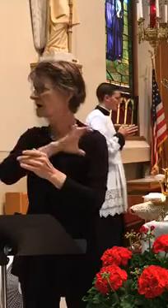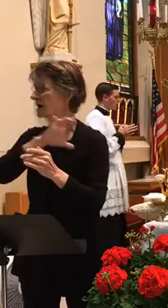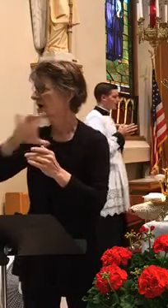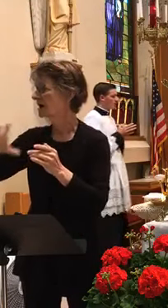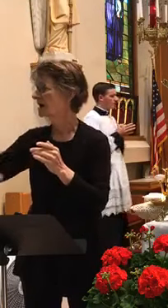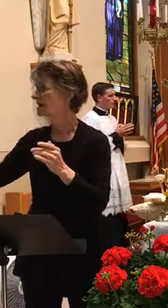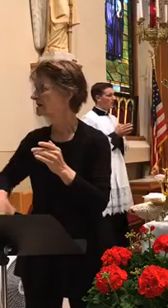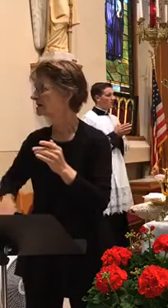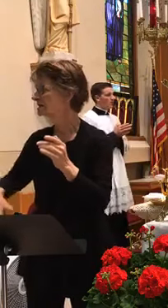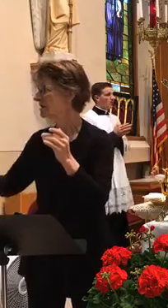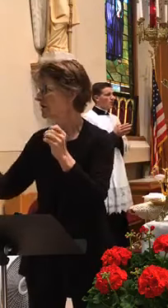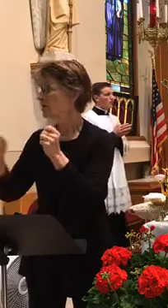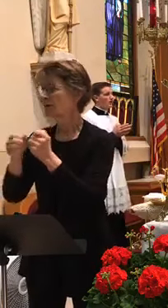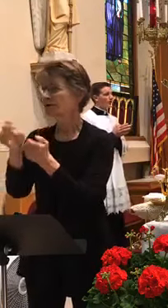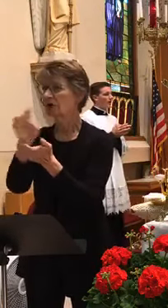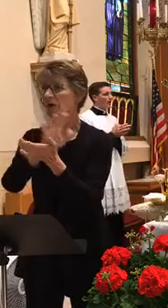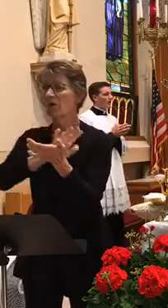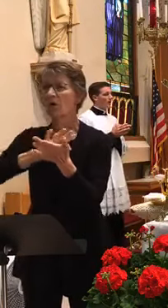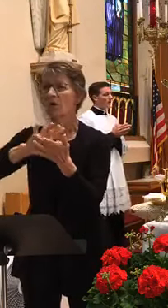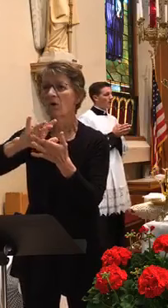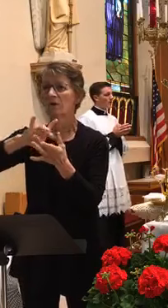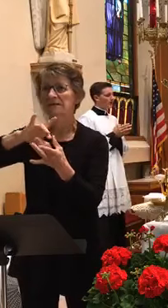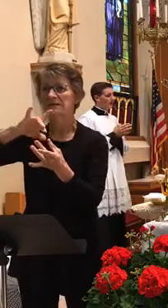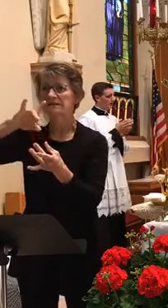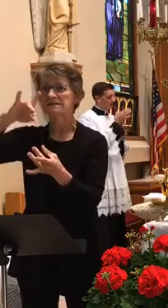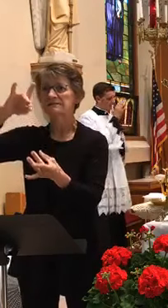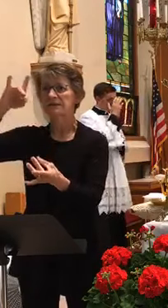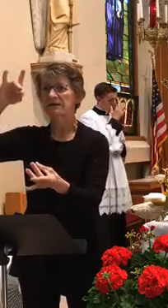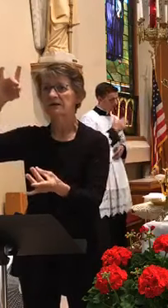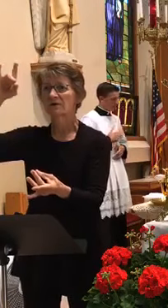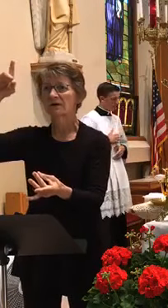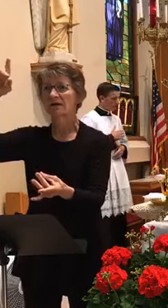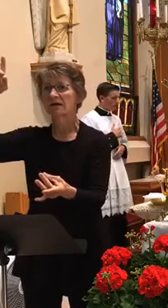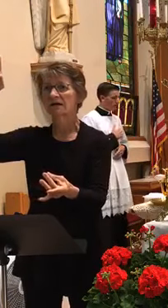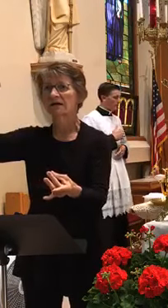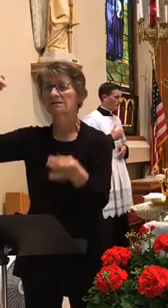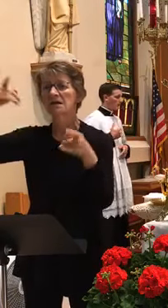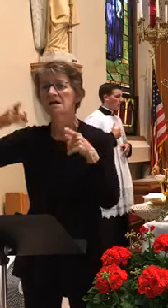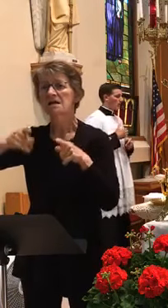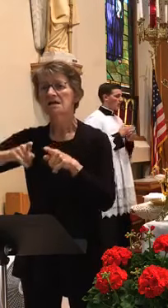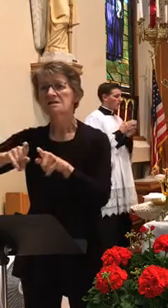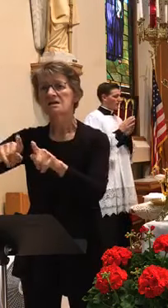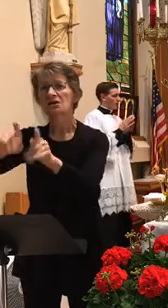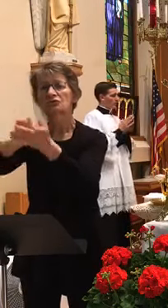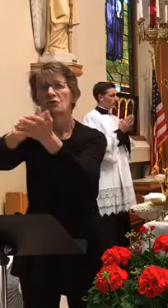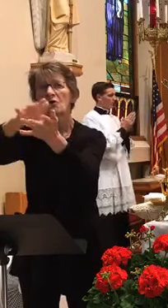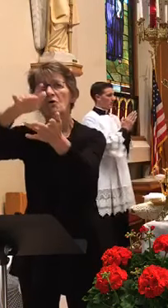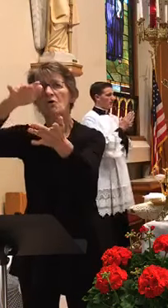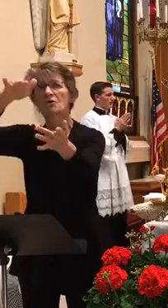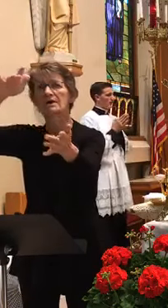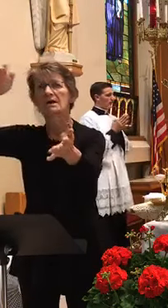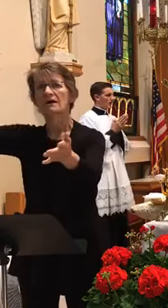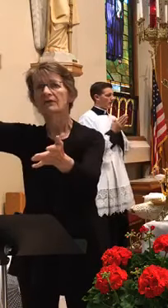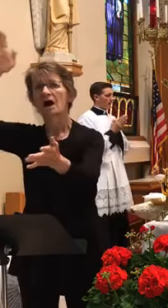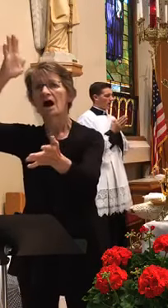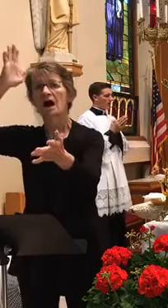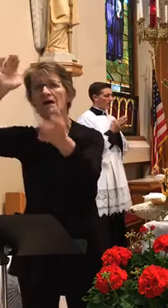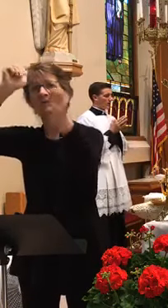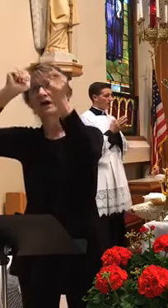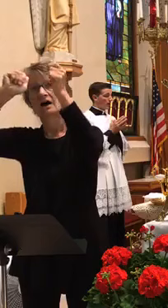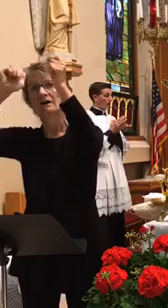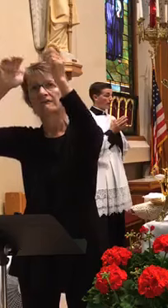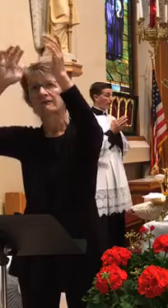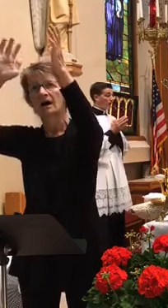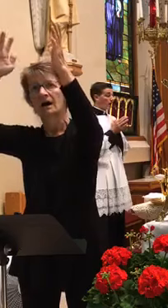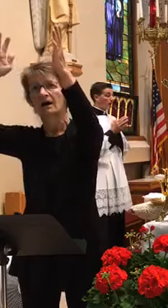Jesus Christ, with the Holy Spirit, in the glory of